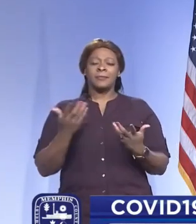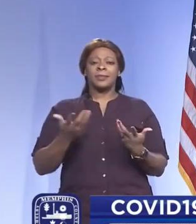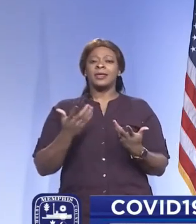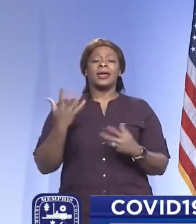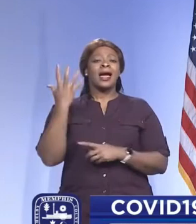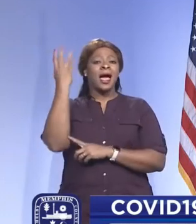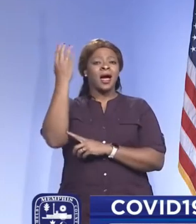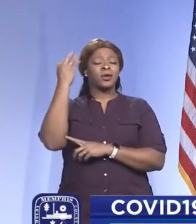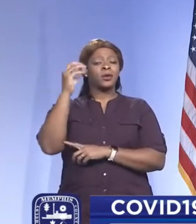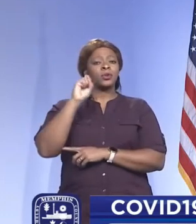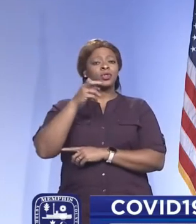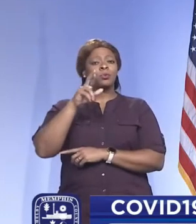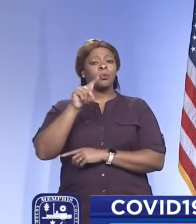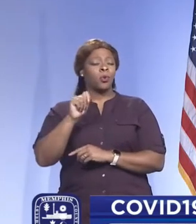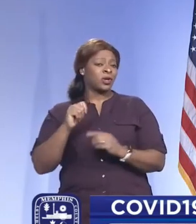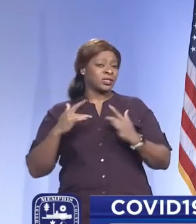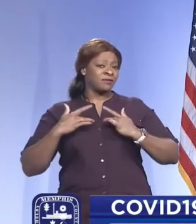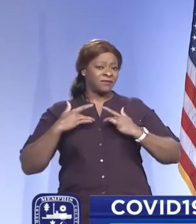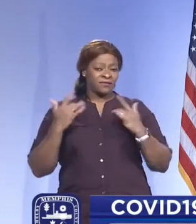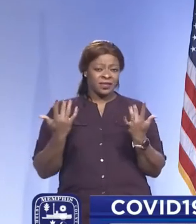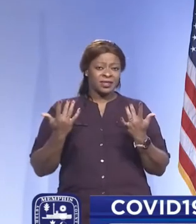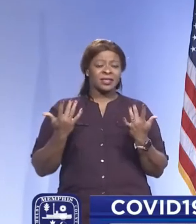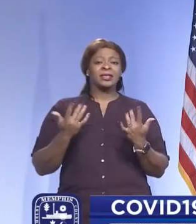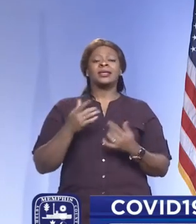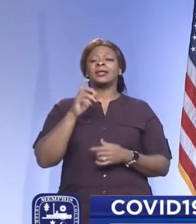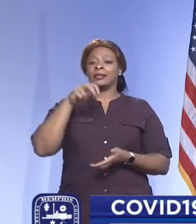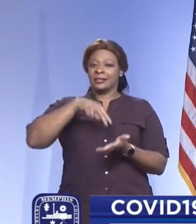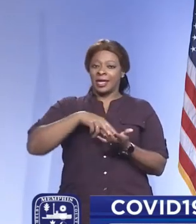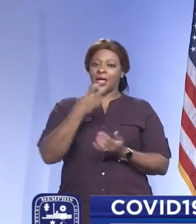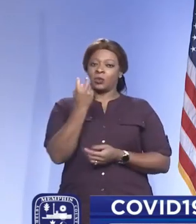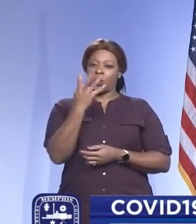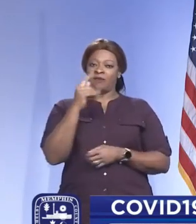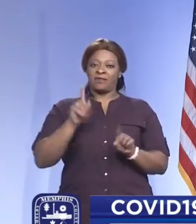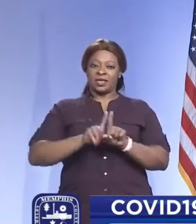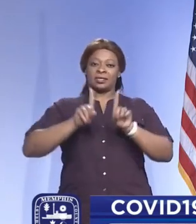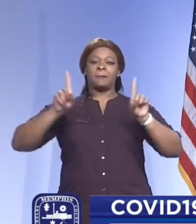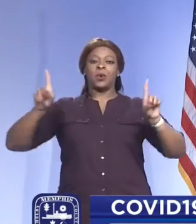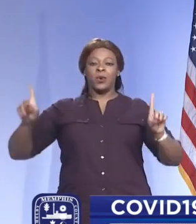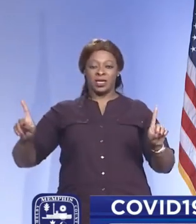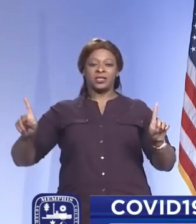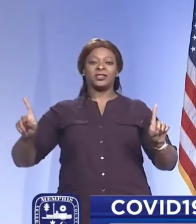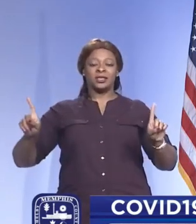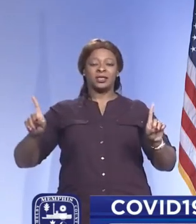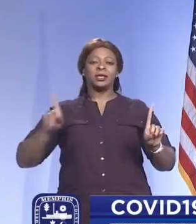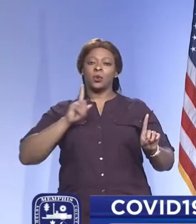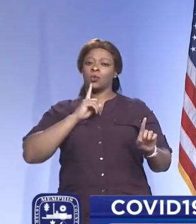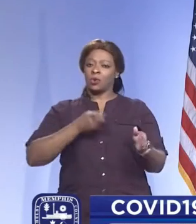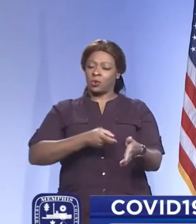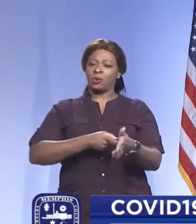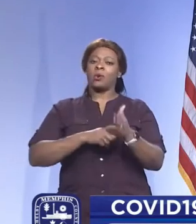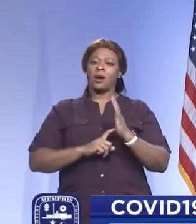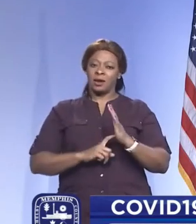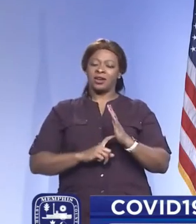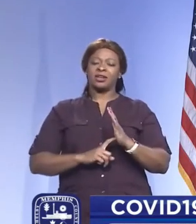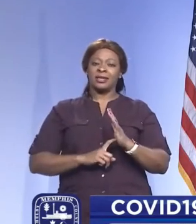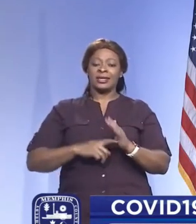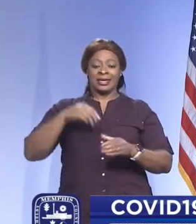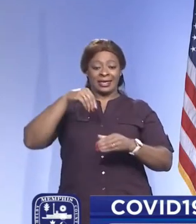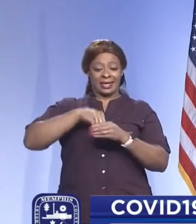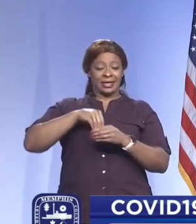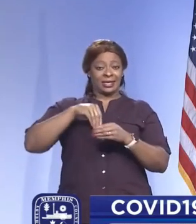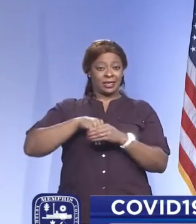outdoor sporting events, there's a 12 feet separation requirement.